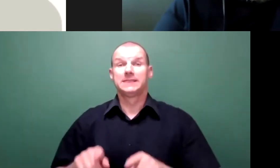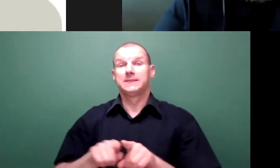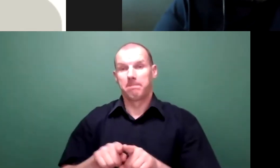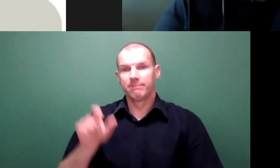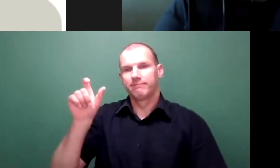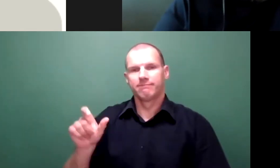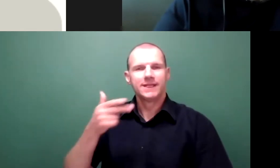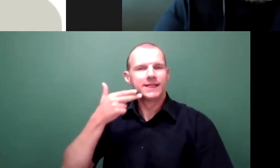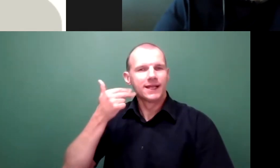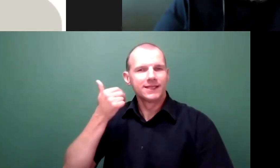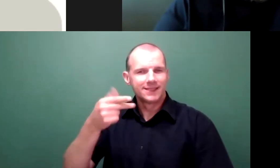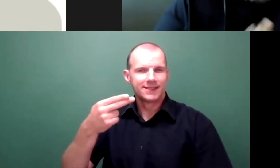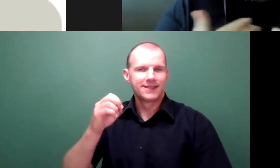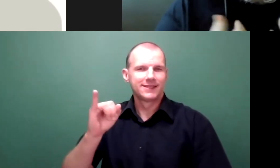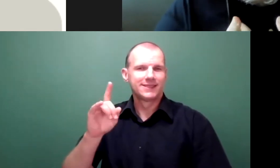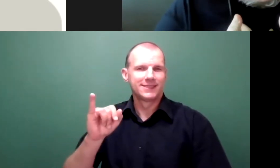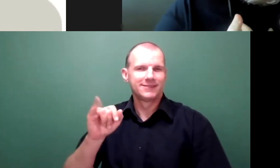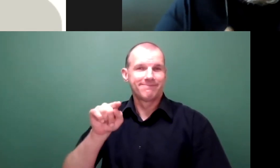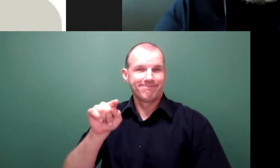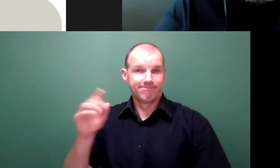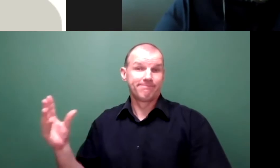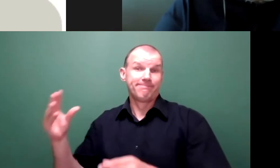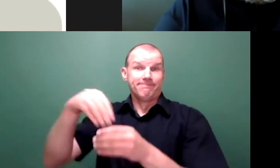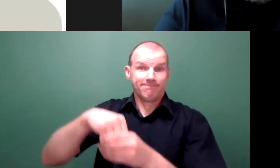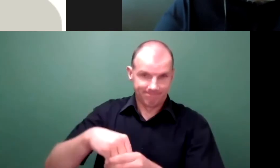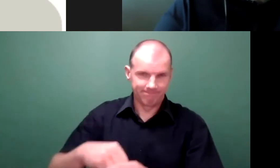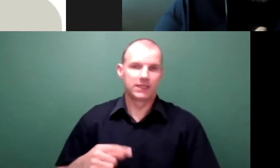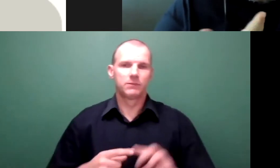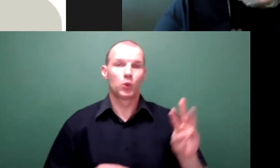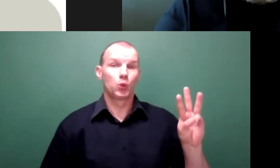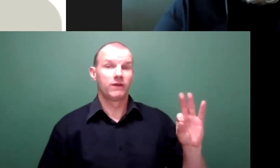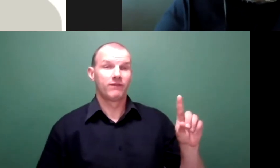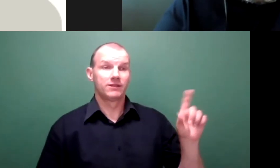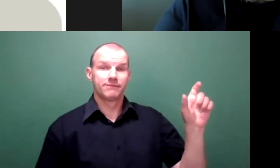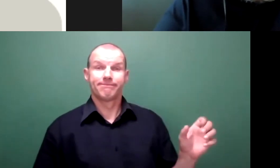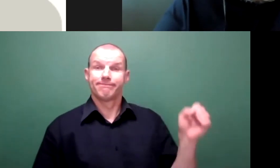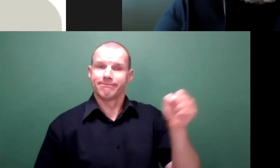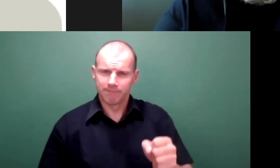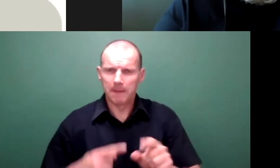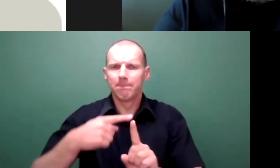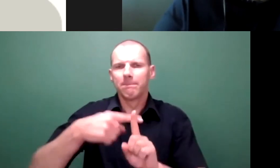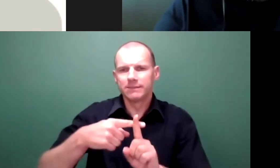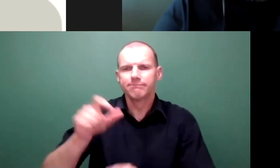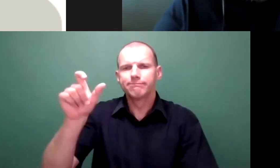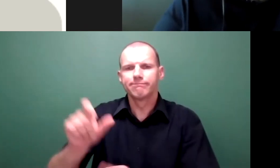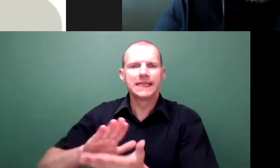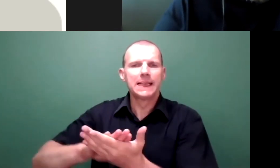WASLI, then I'm also then a representative, then involved in this,